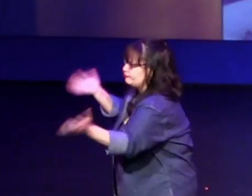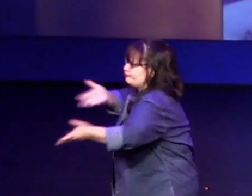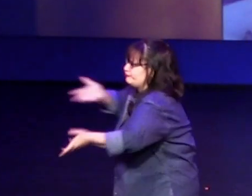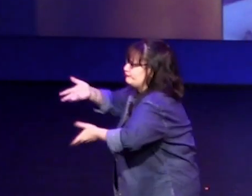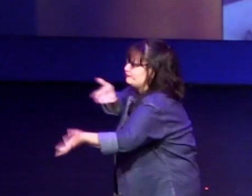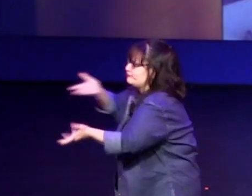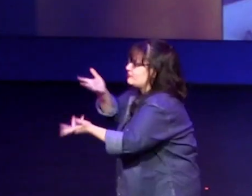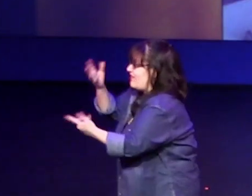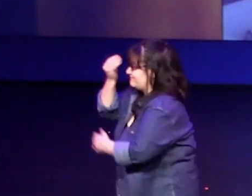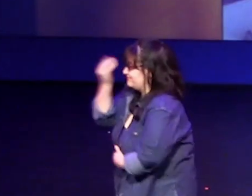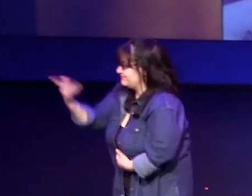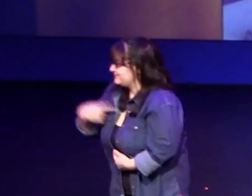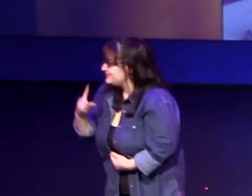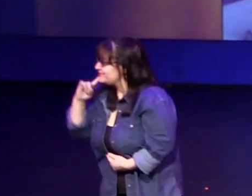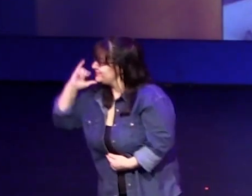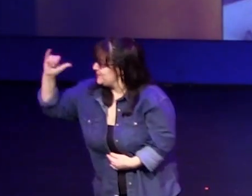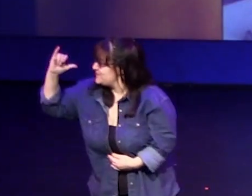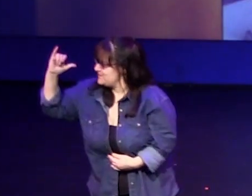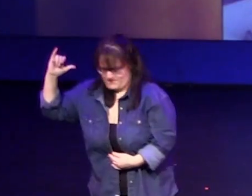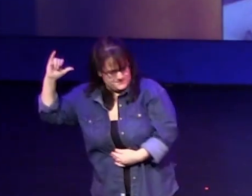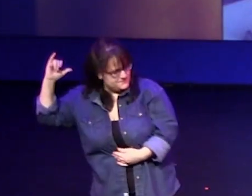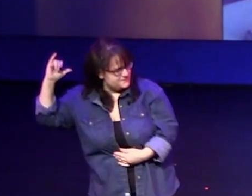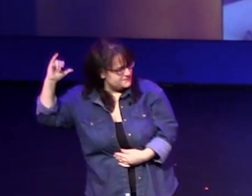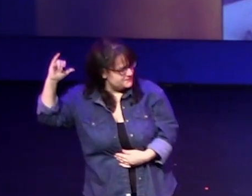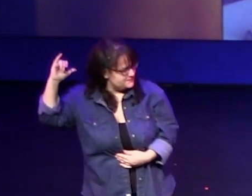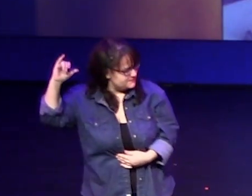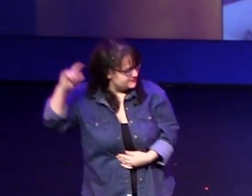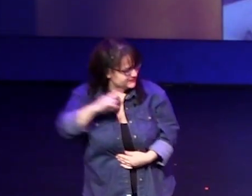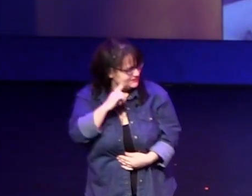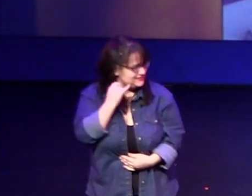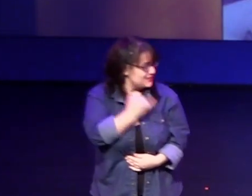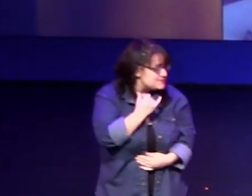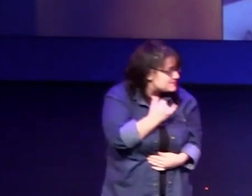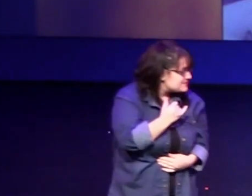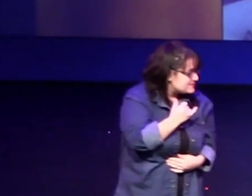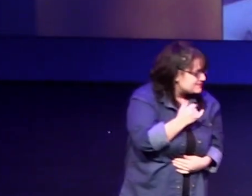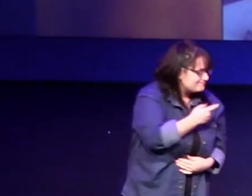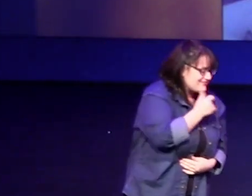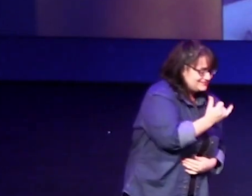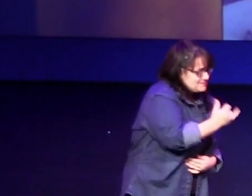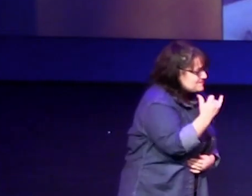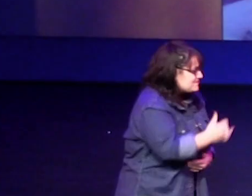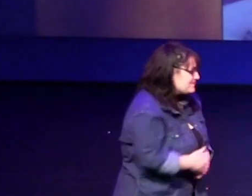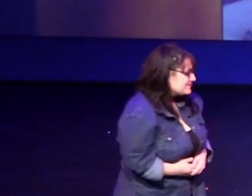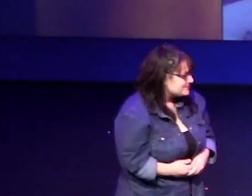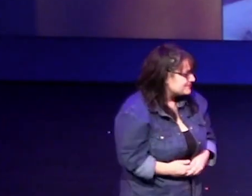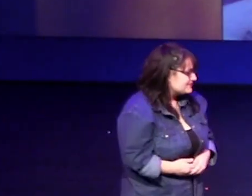We have a conversation using sign language, and I say, I'm deaf just like you. And they say, hold on. You are